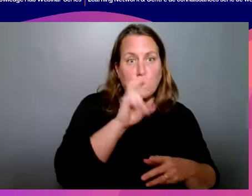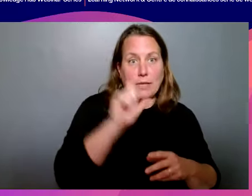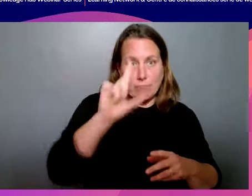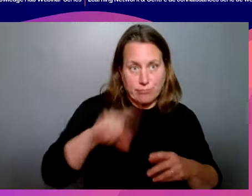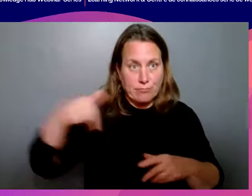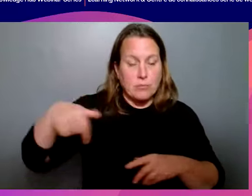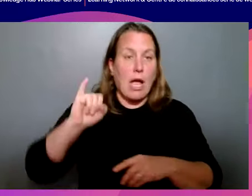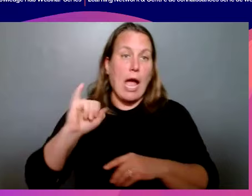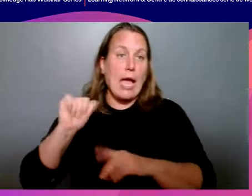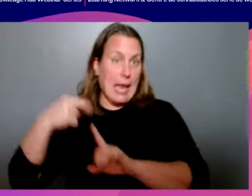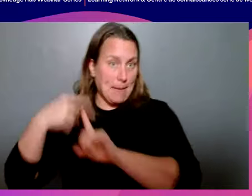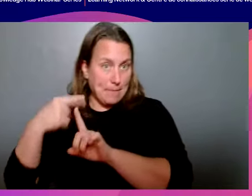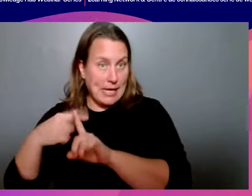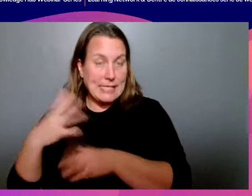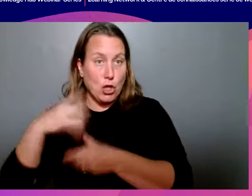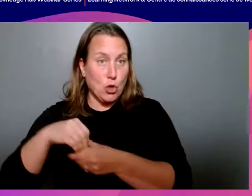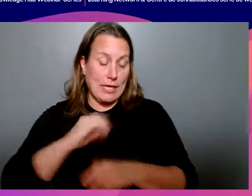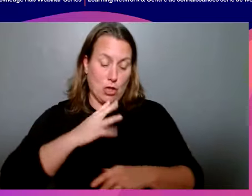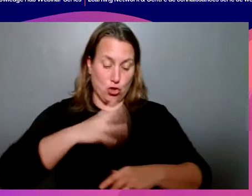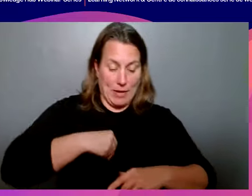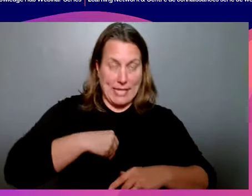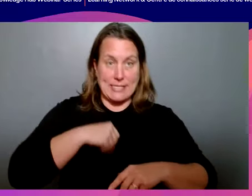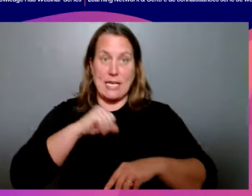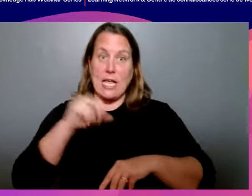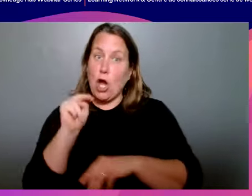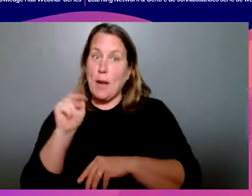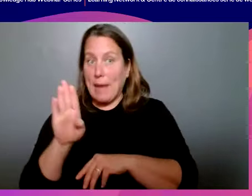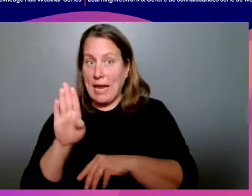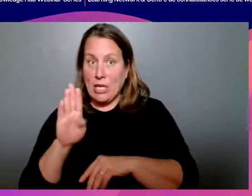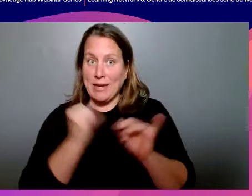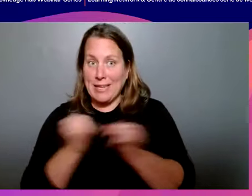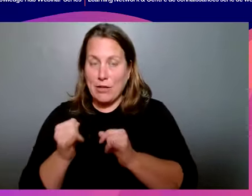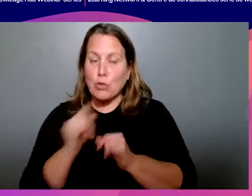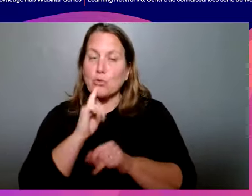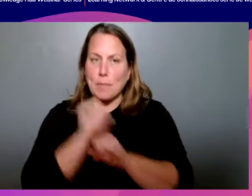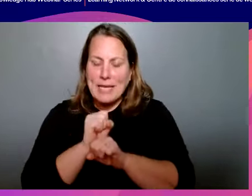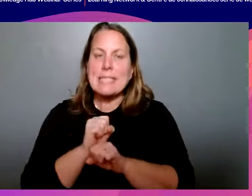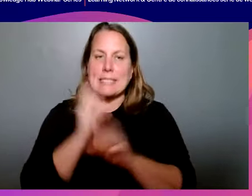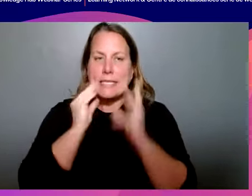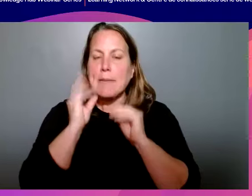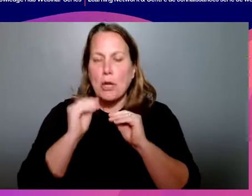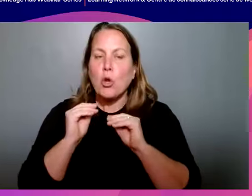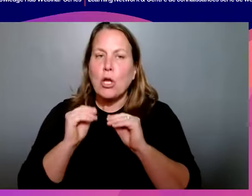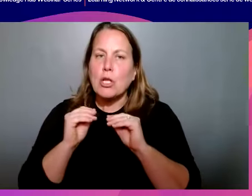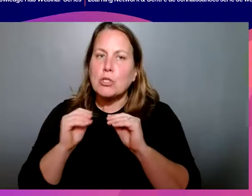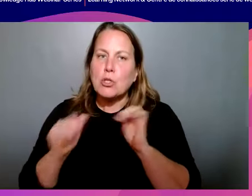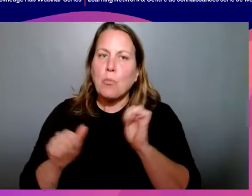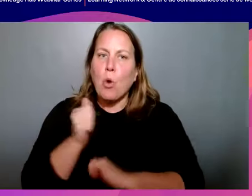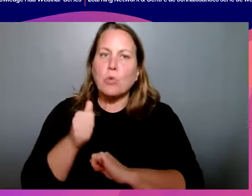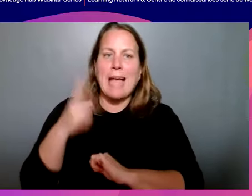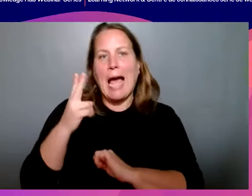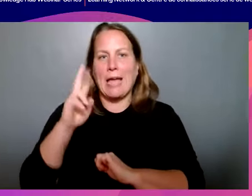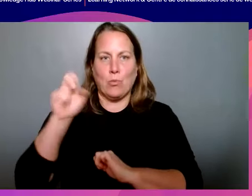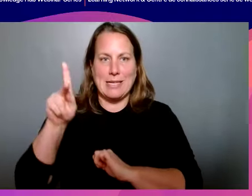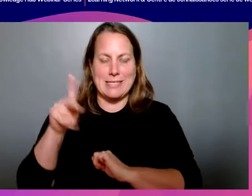LGBTQIA+, including trans and non-binary individuals, face the highest risks. Intersectionality also